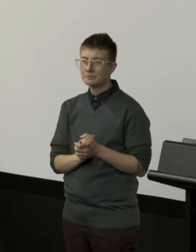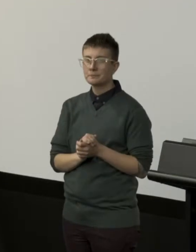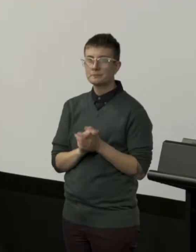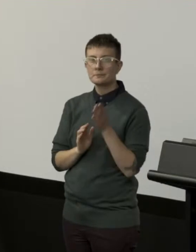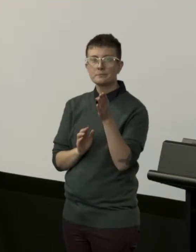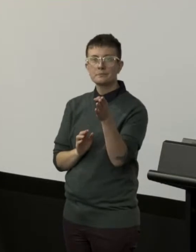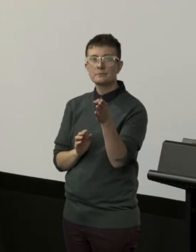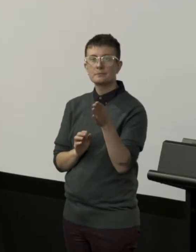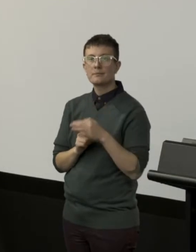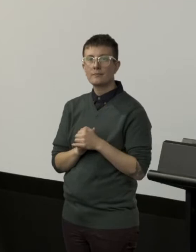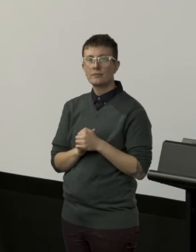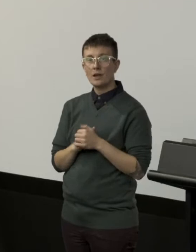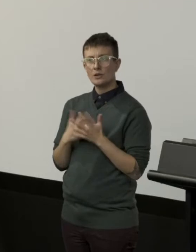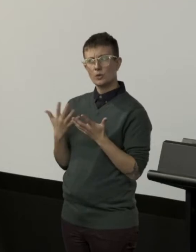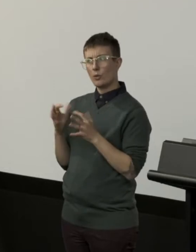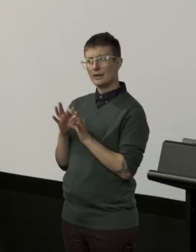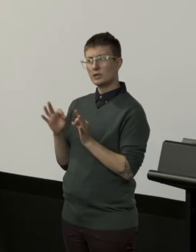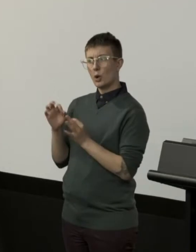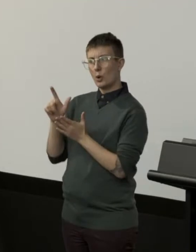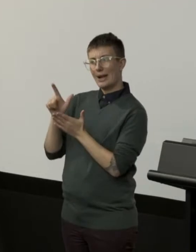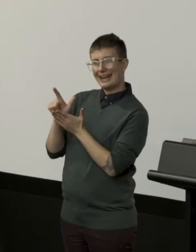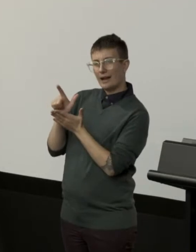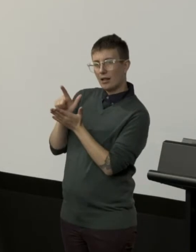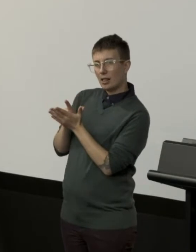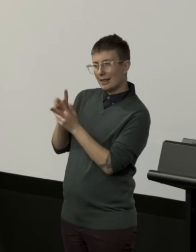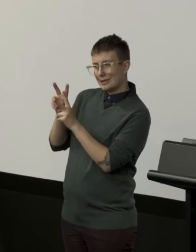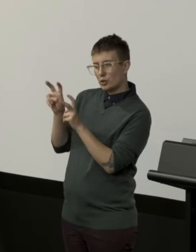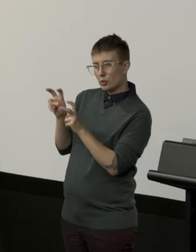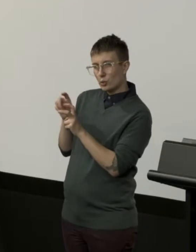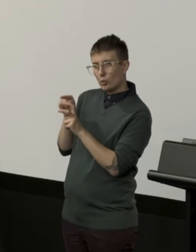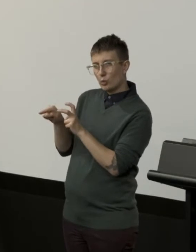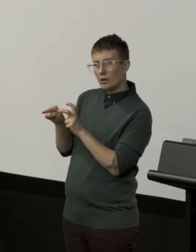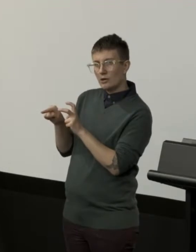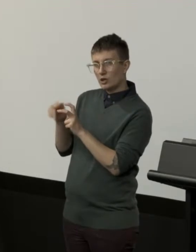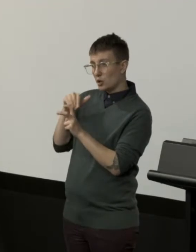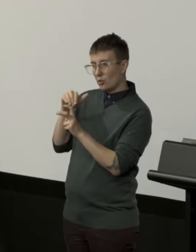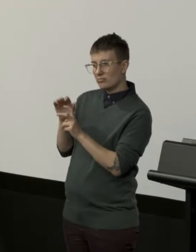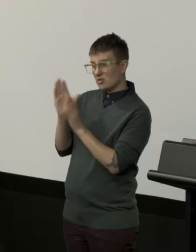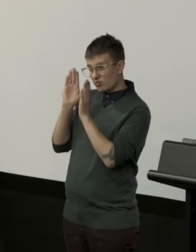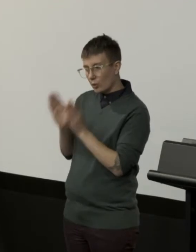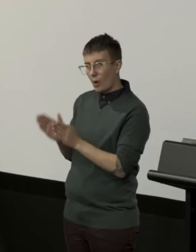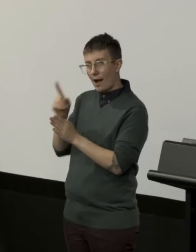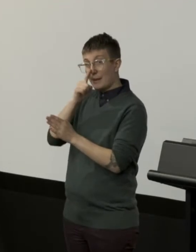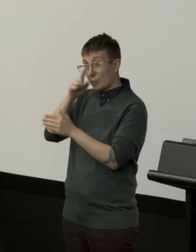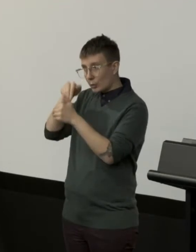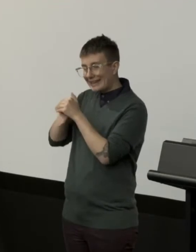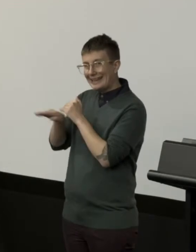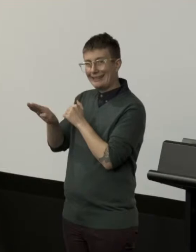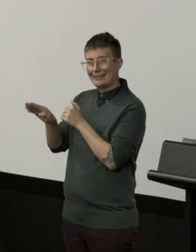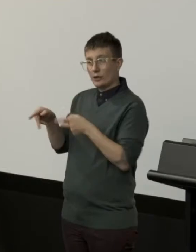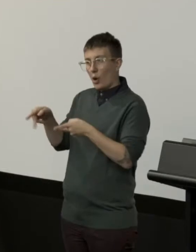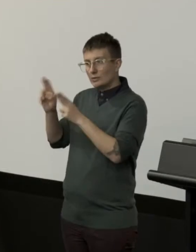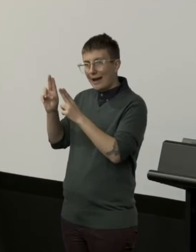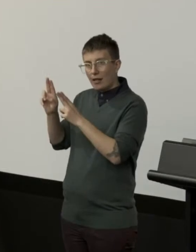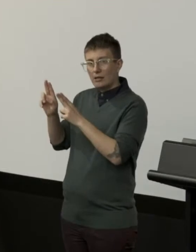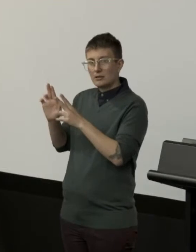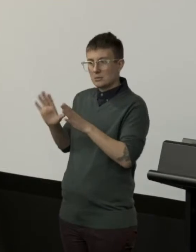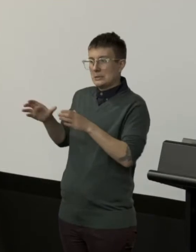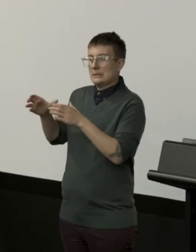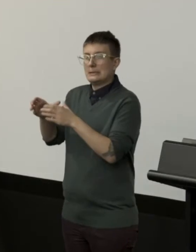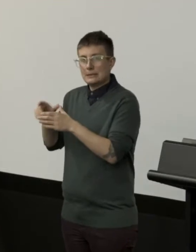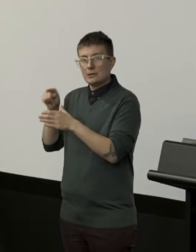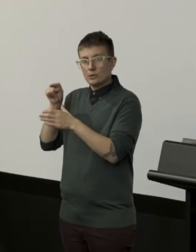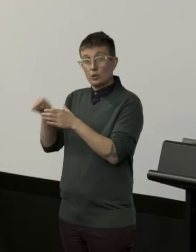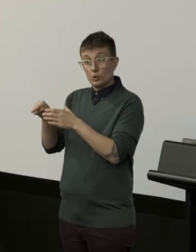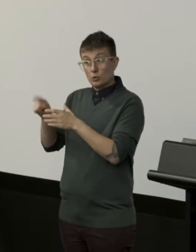with requiring people within facilities to be tested? Yeah, not within facilities, no. And this has been traversed, and in fact there was a